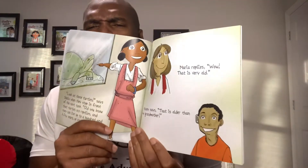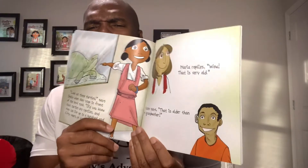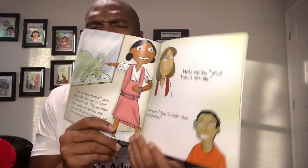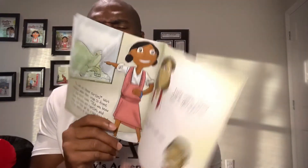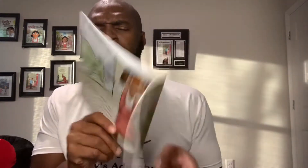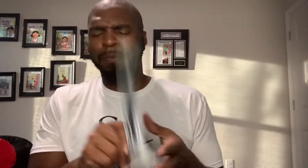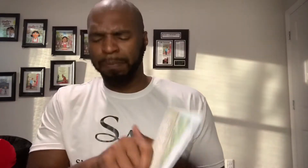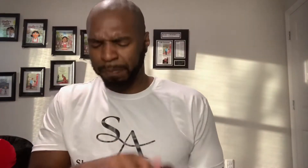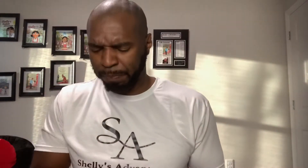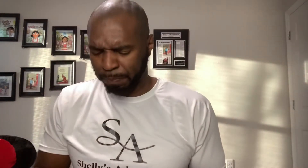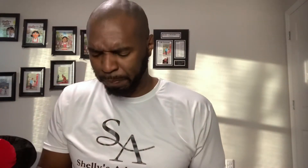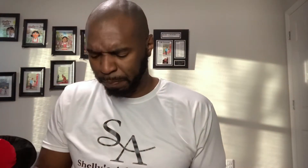grandmother."